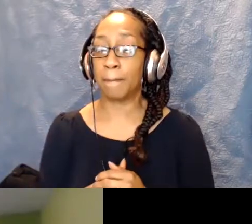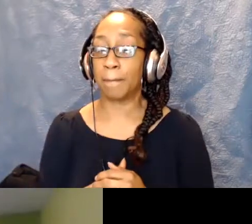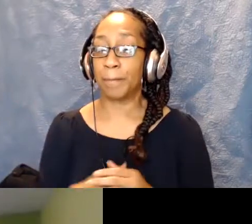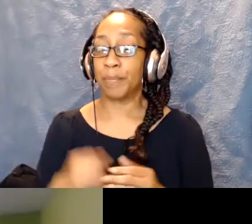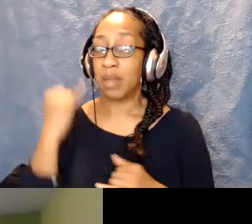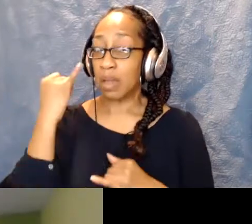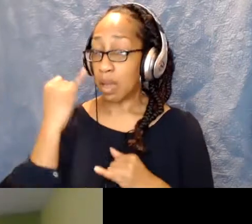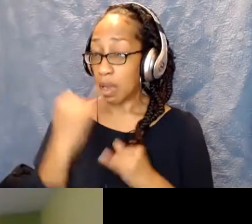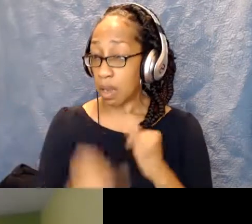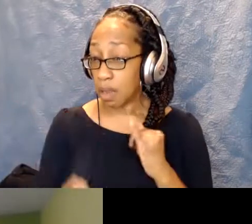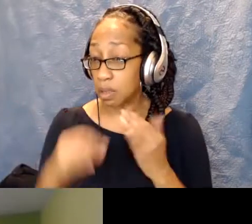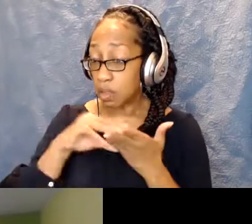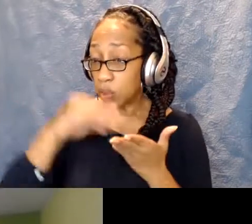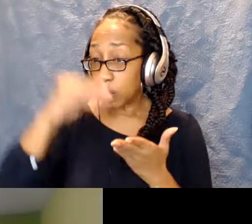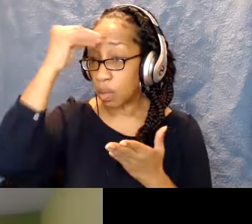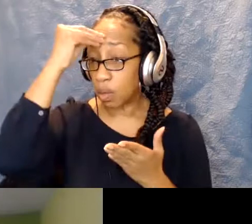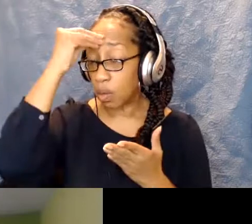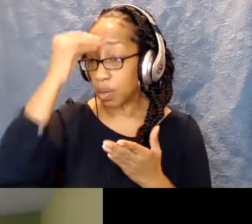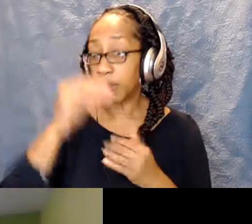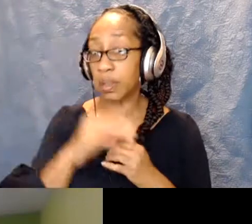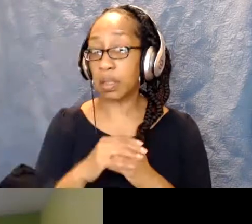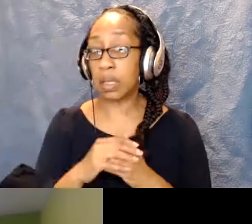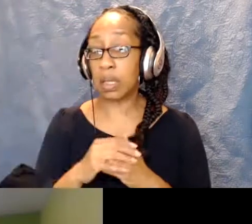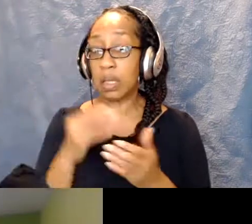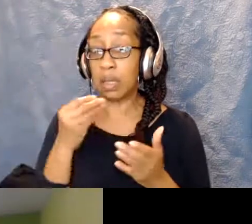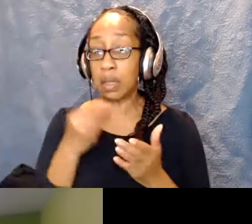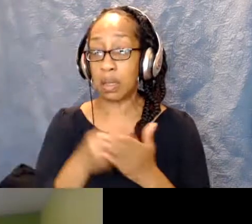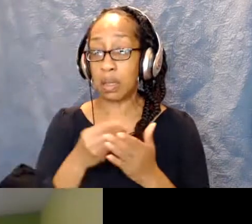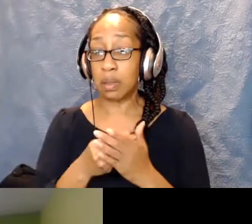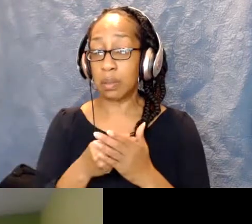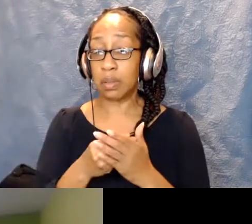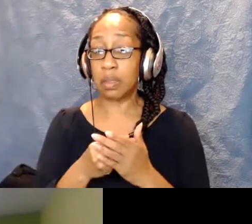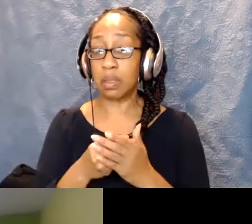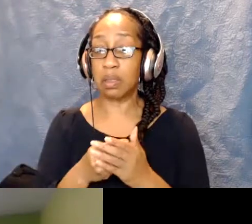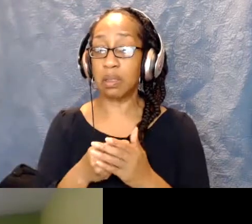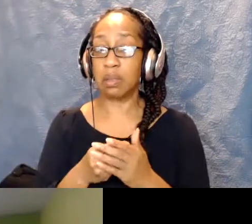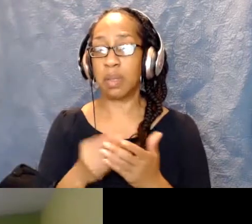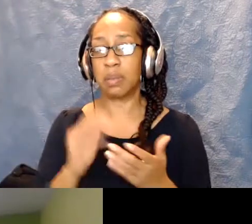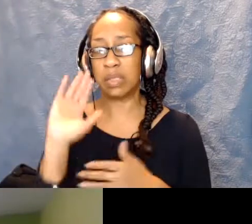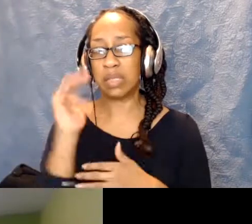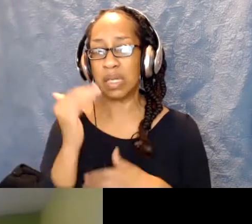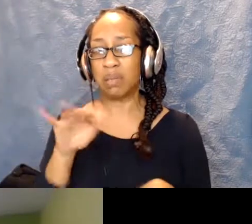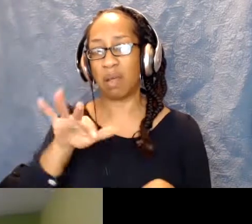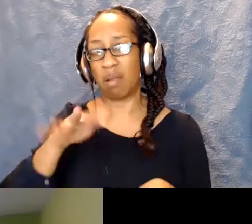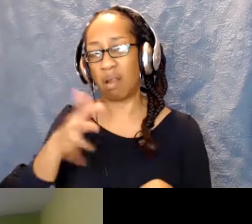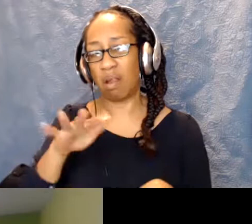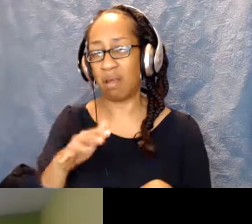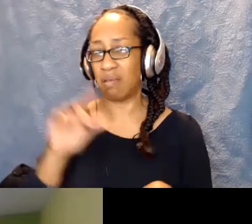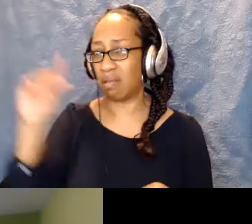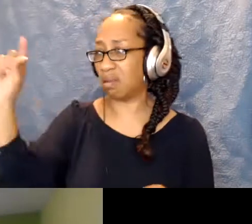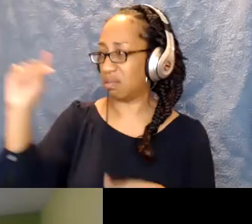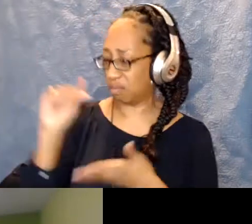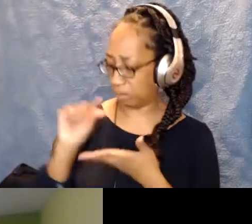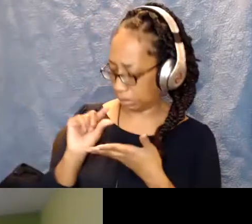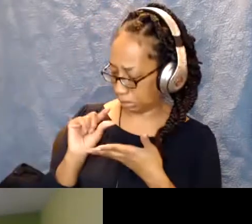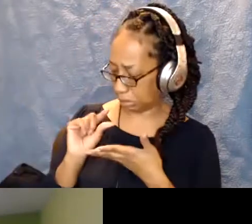is that independently, the funding could be seen as inadequate. But when you leverage that funding